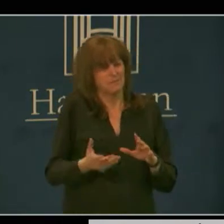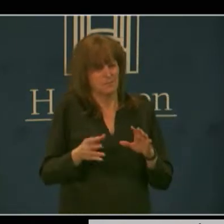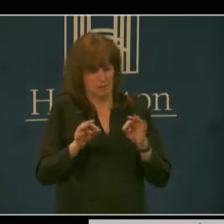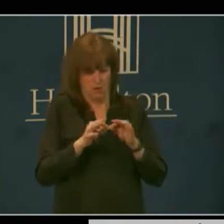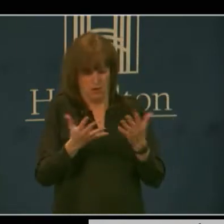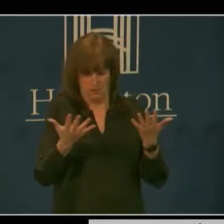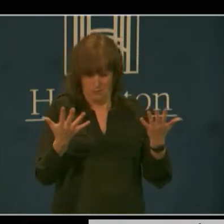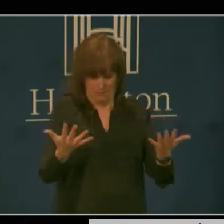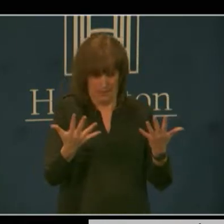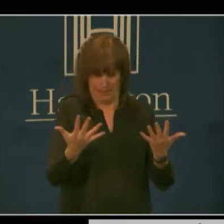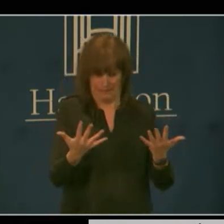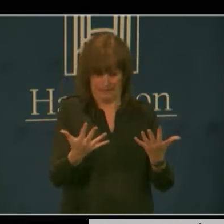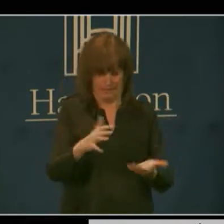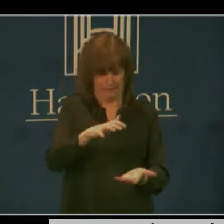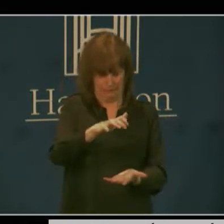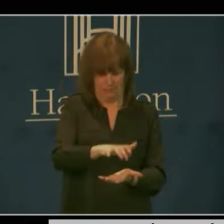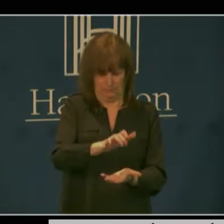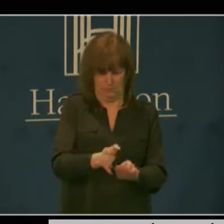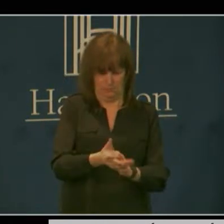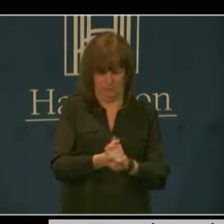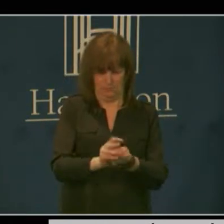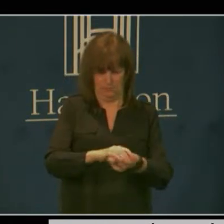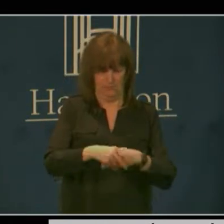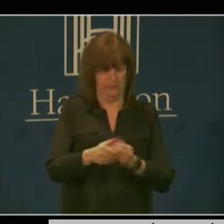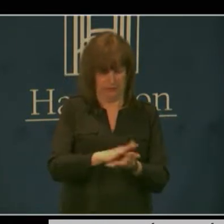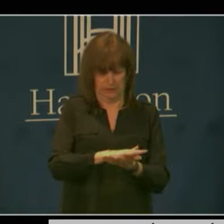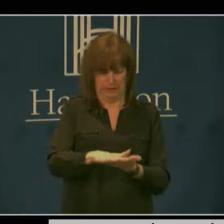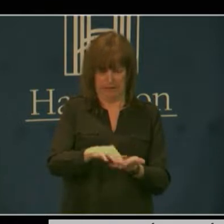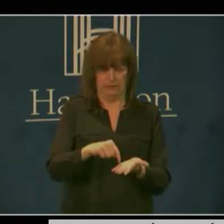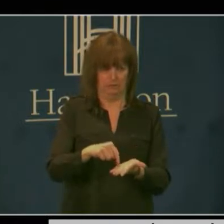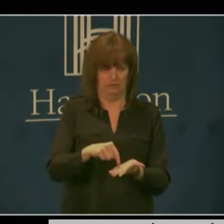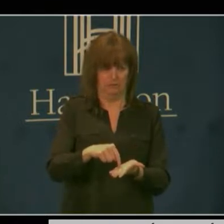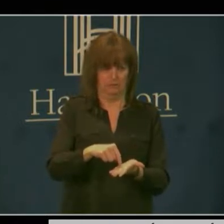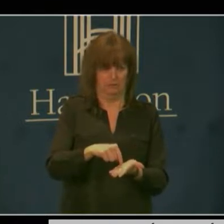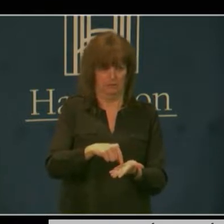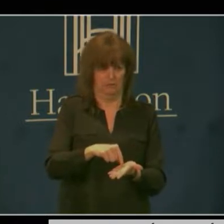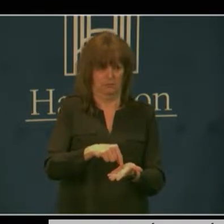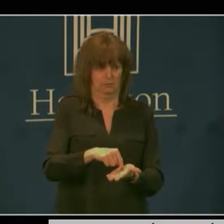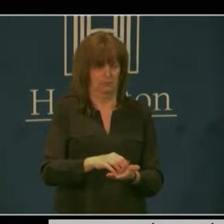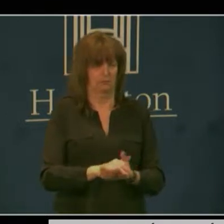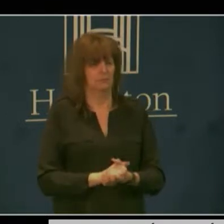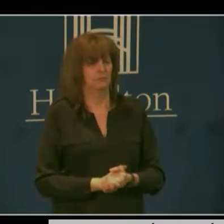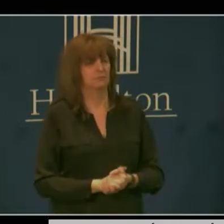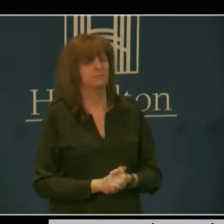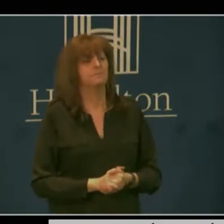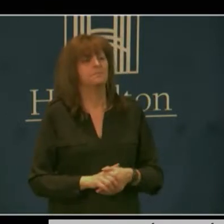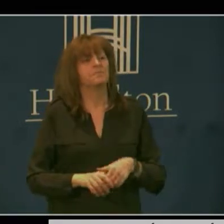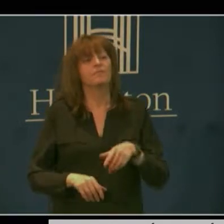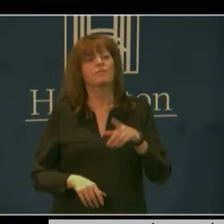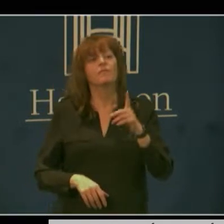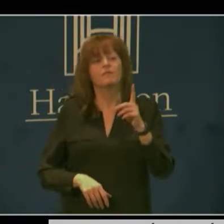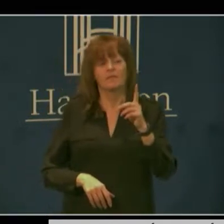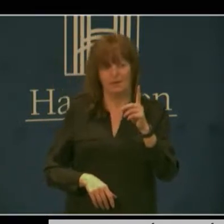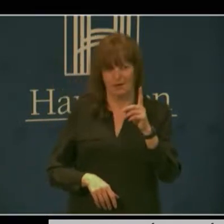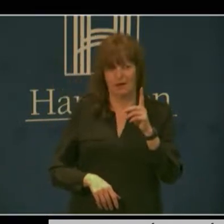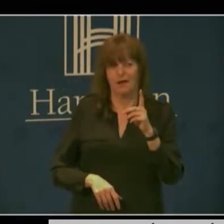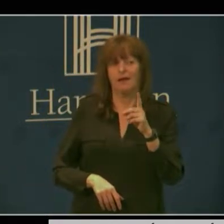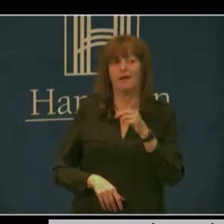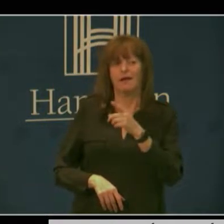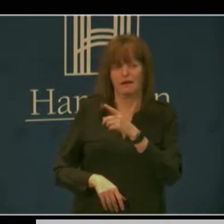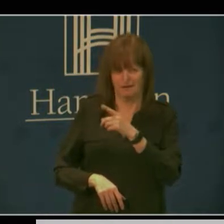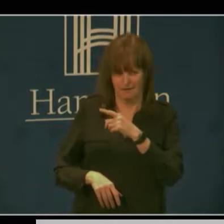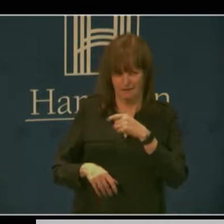you're touching various things. I have the dry knuckles to prove how much I've been washing and sanitizing, I